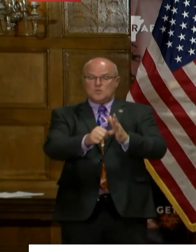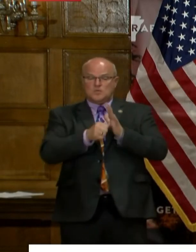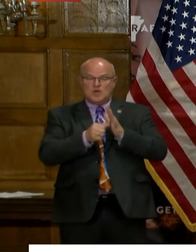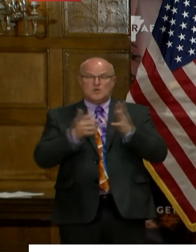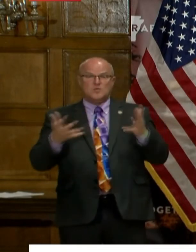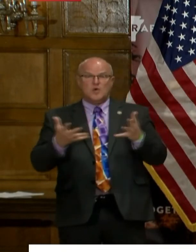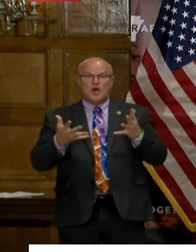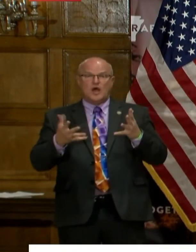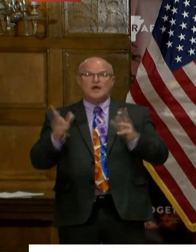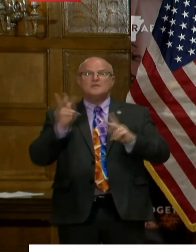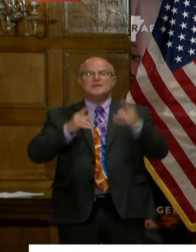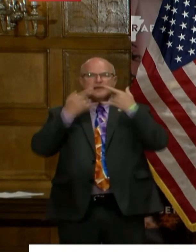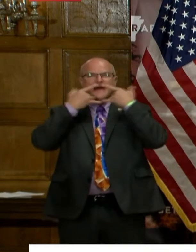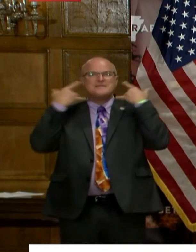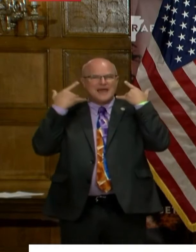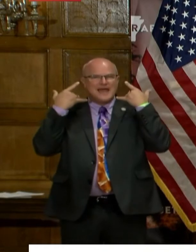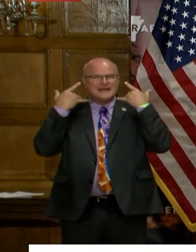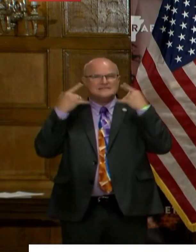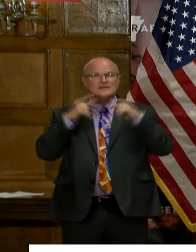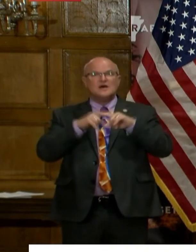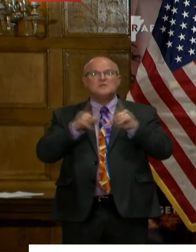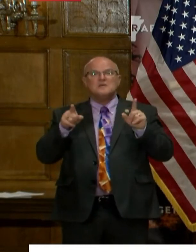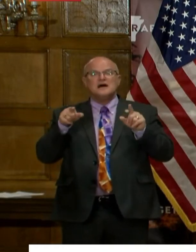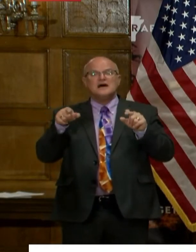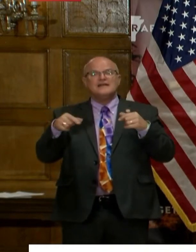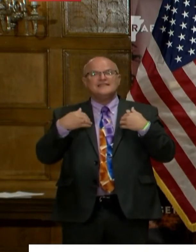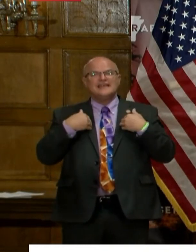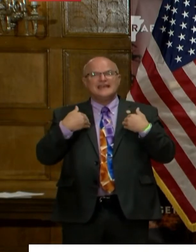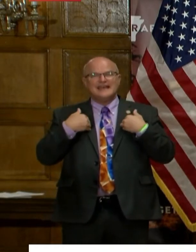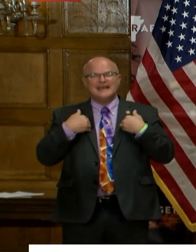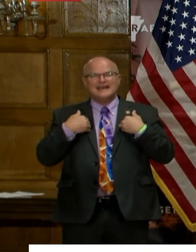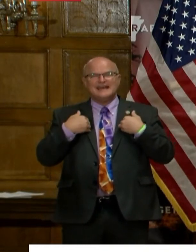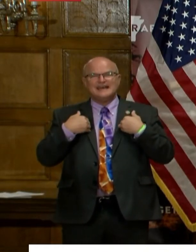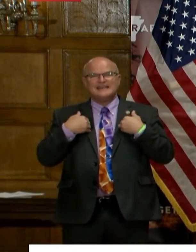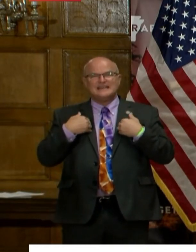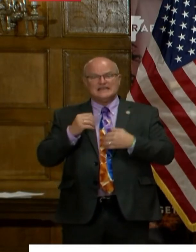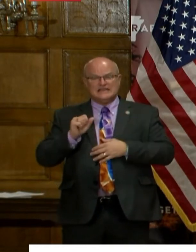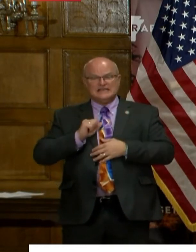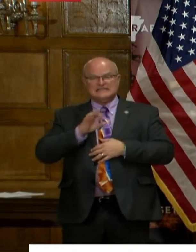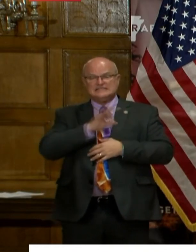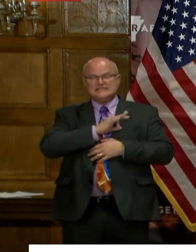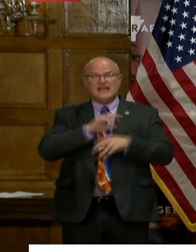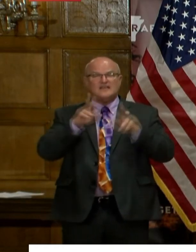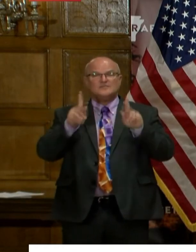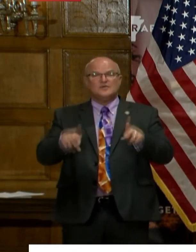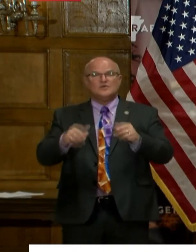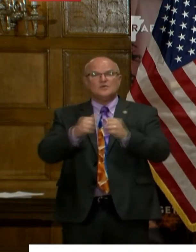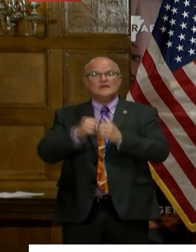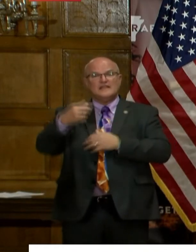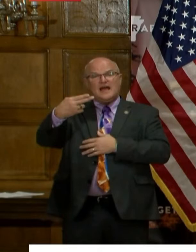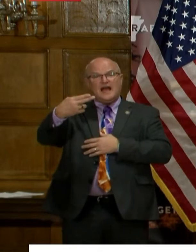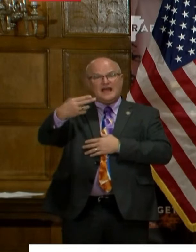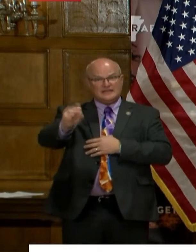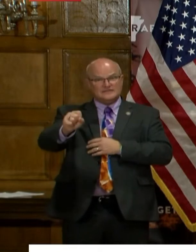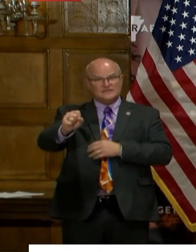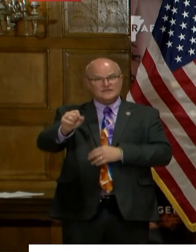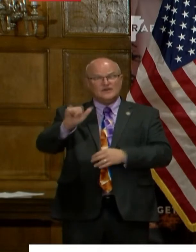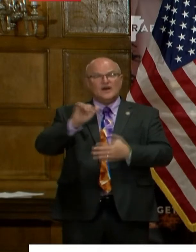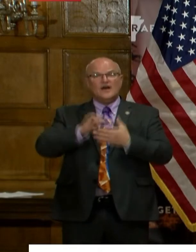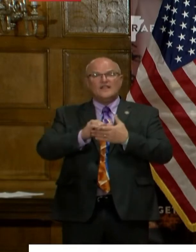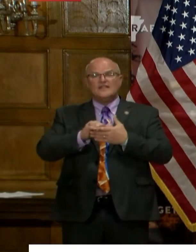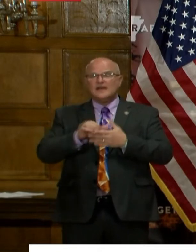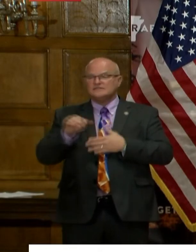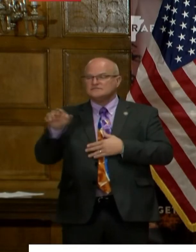is obviously everybody wore a mask, but they had a staff person with the high school that